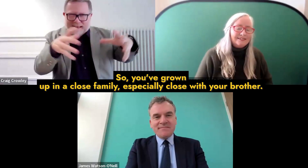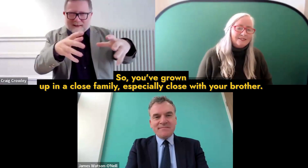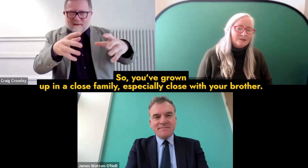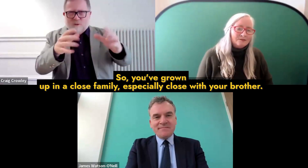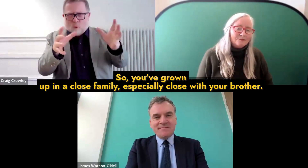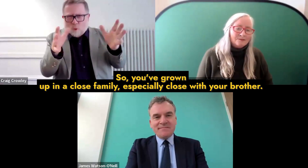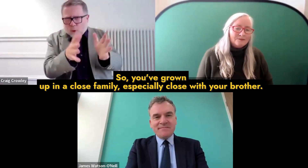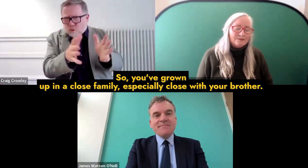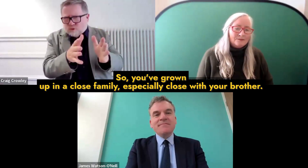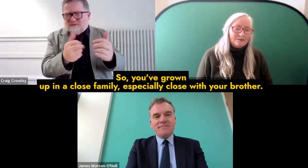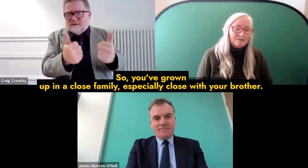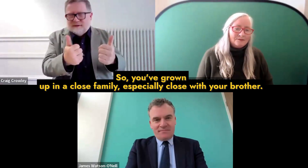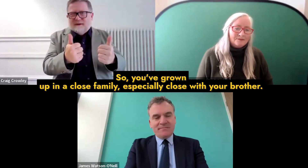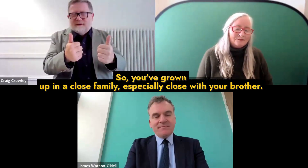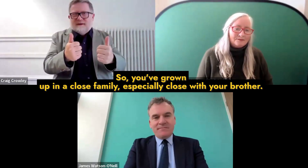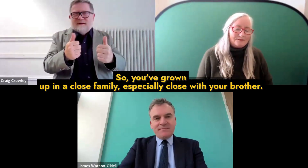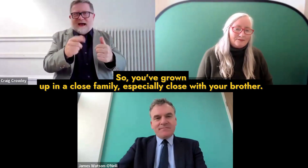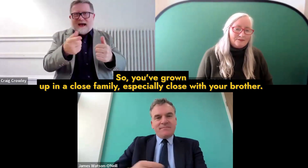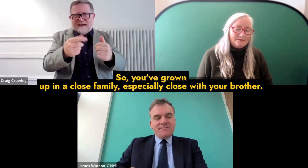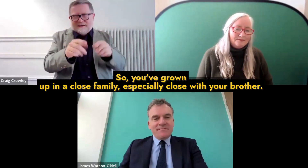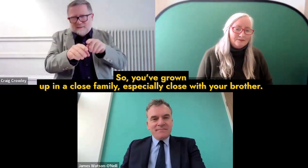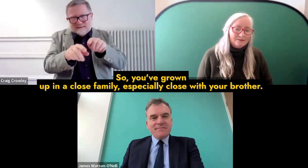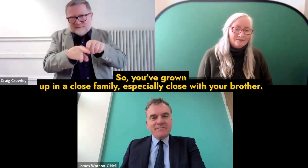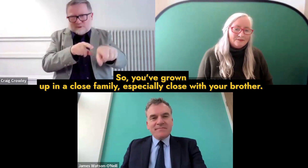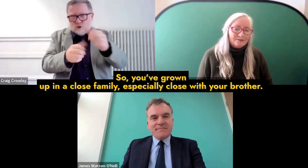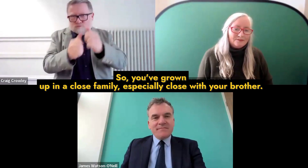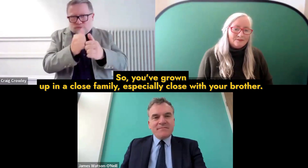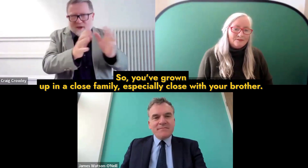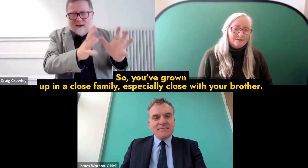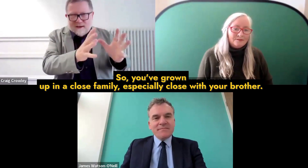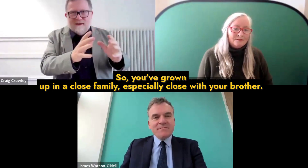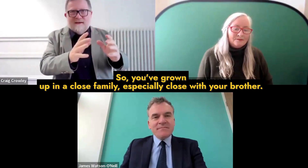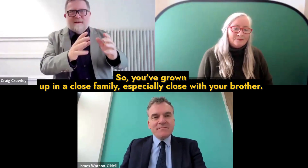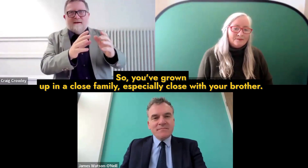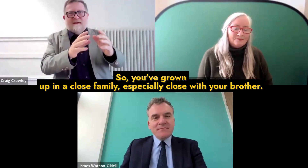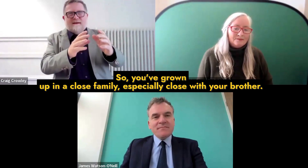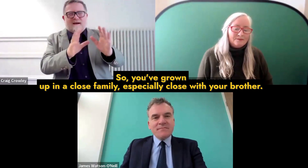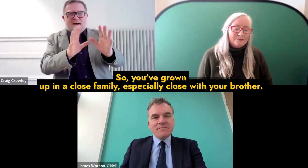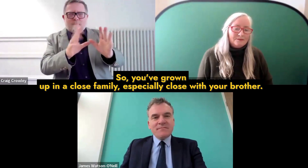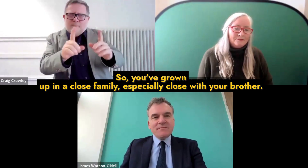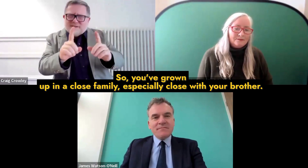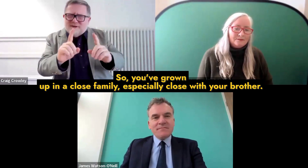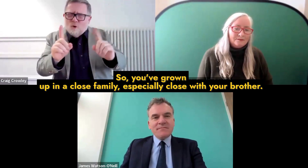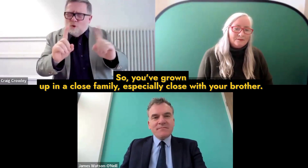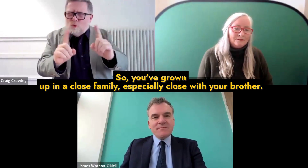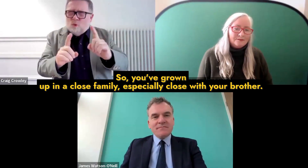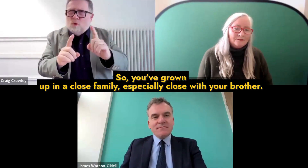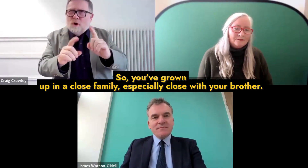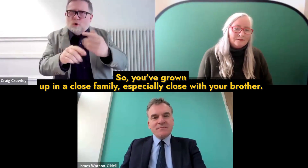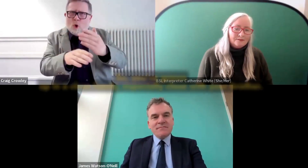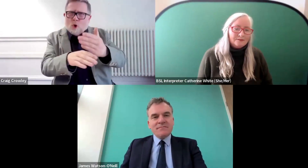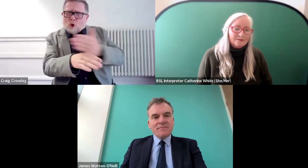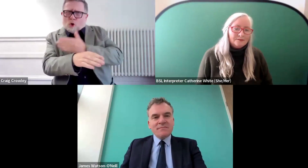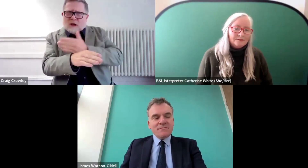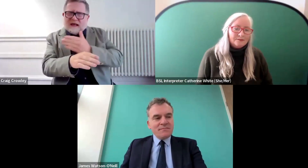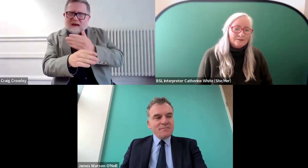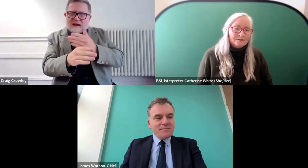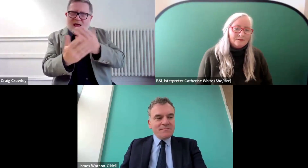So you've grown up in a close family, especially close with your brother.